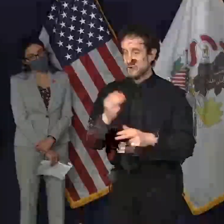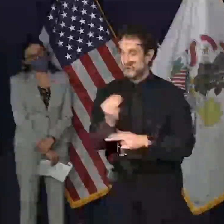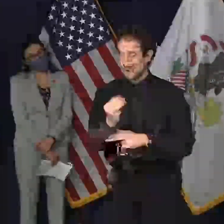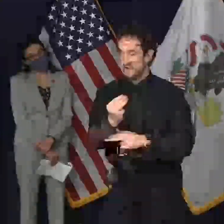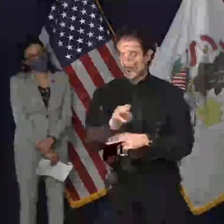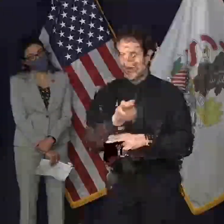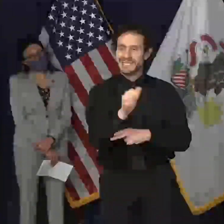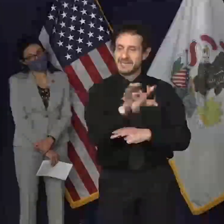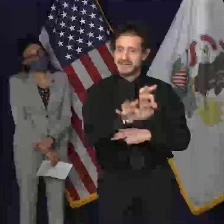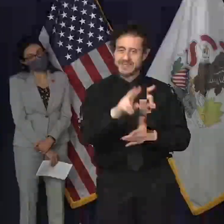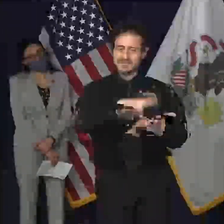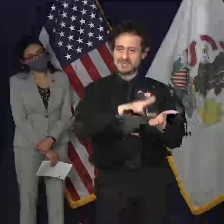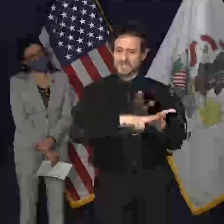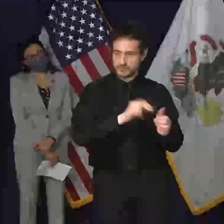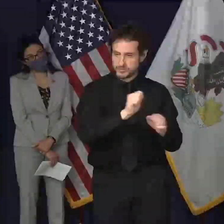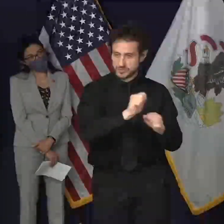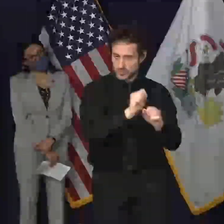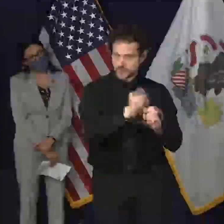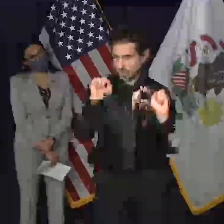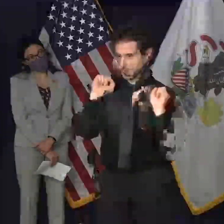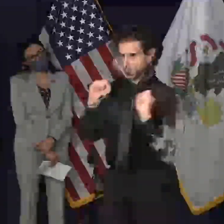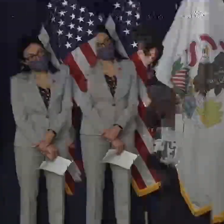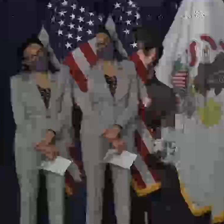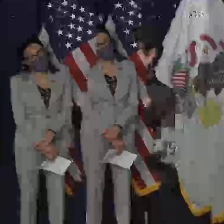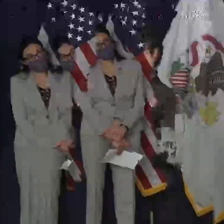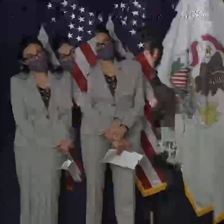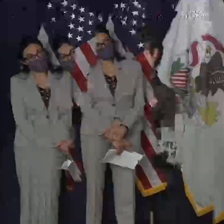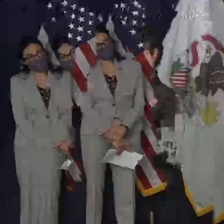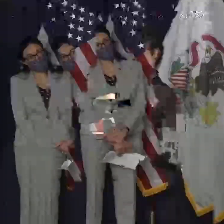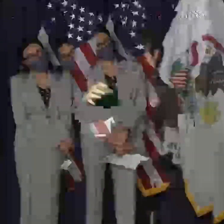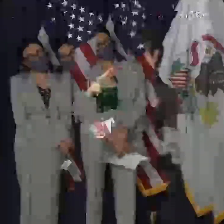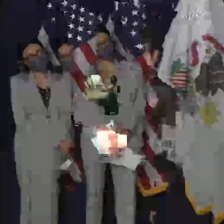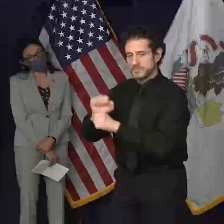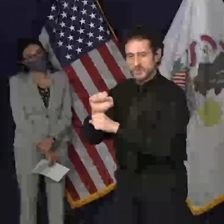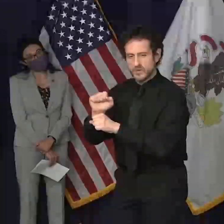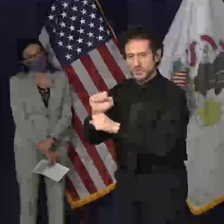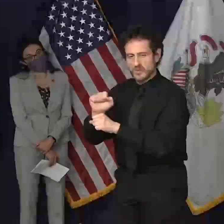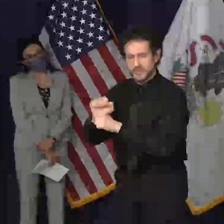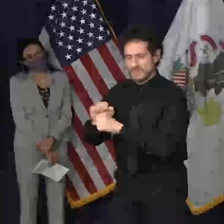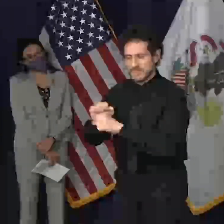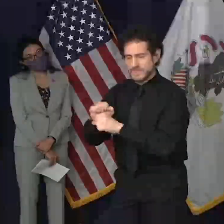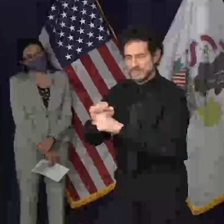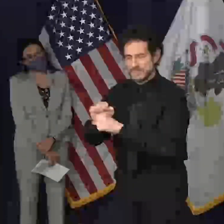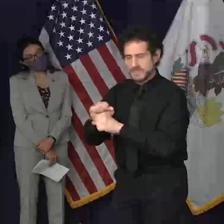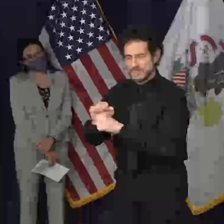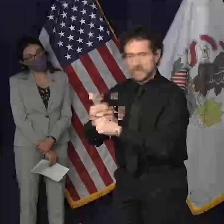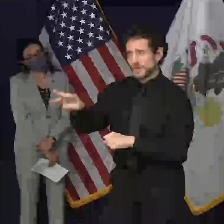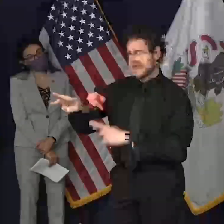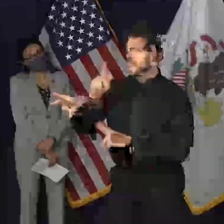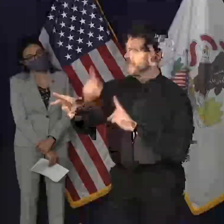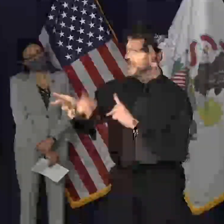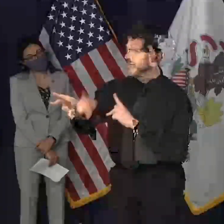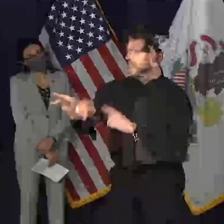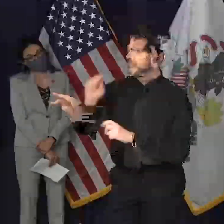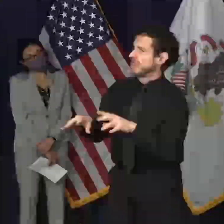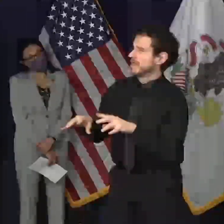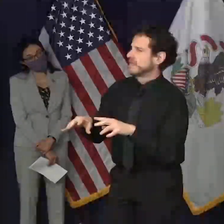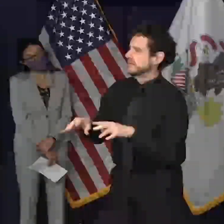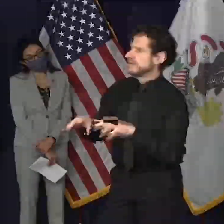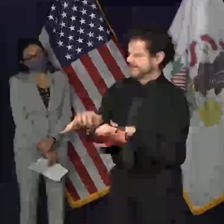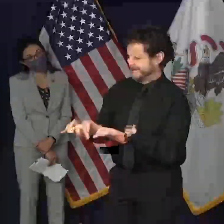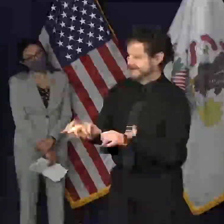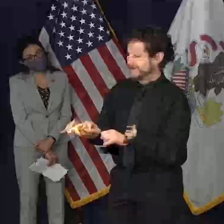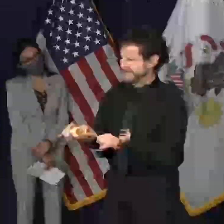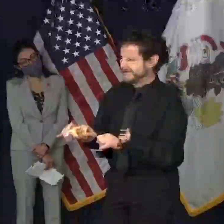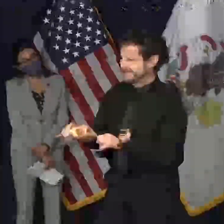in addition to that, we're hearing there is continual problems with the website. People just cannot get through. They're having to make, you know, hundreds